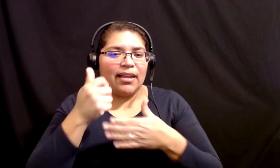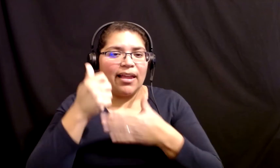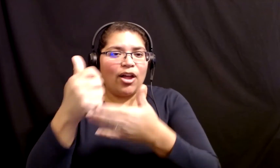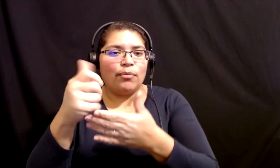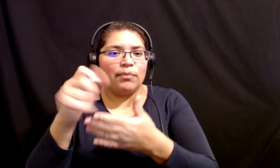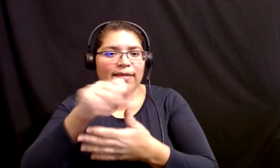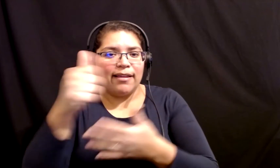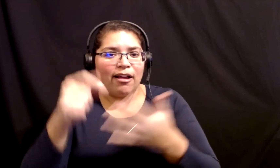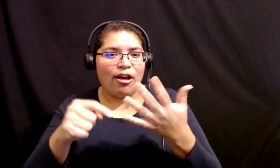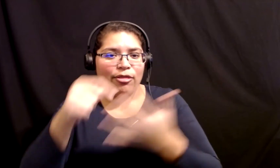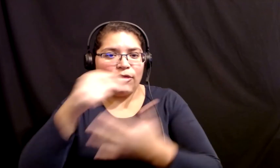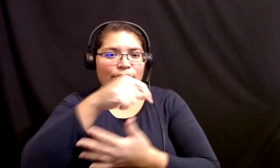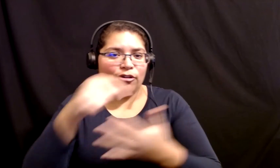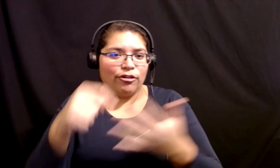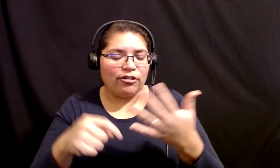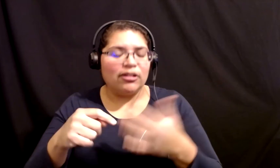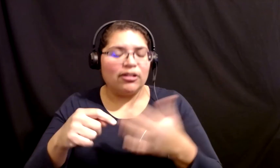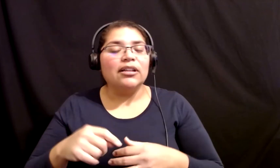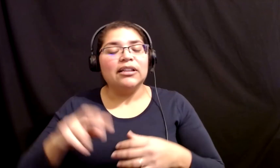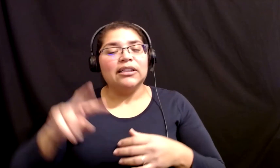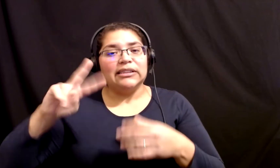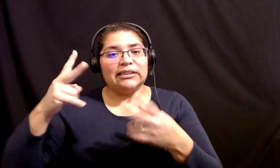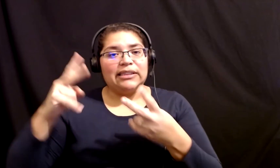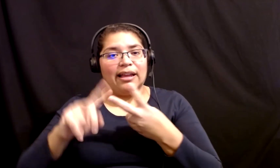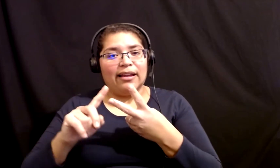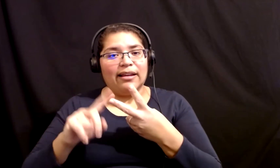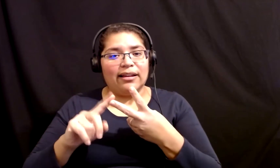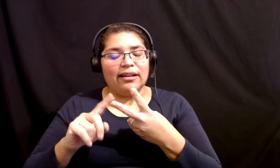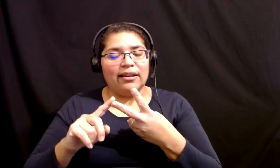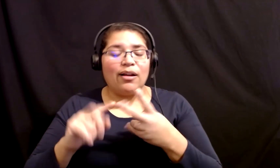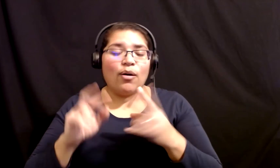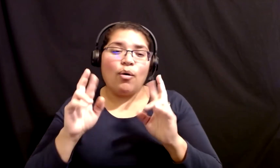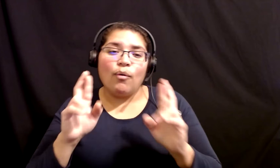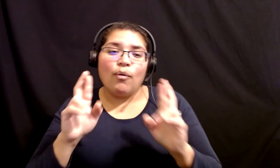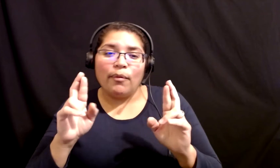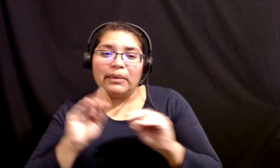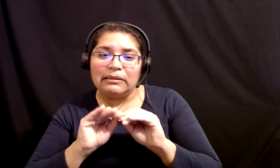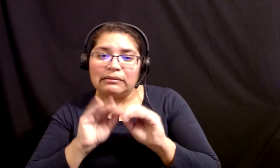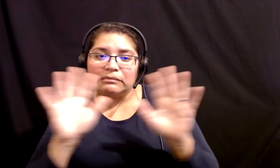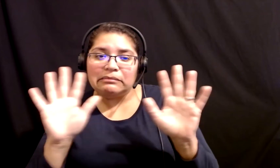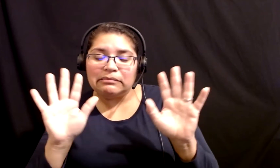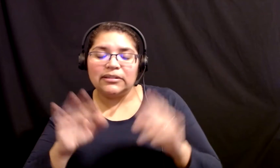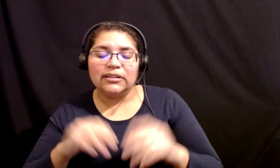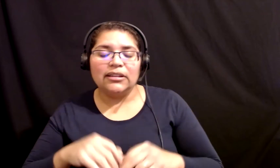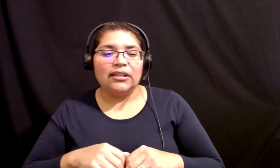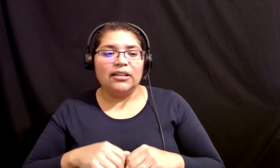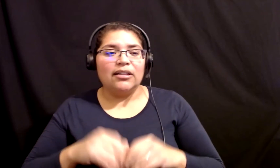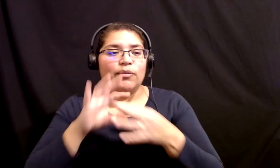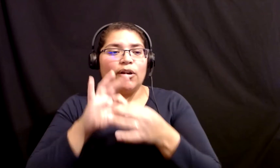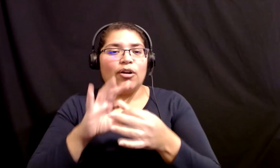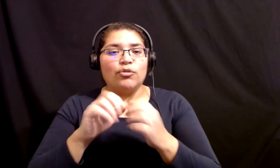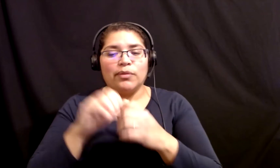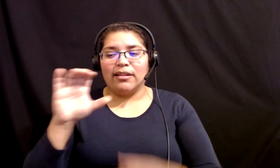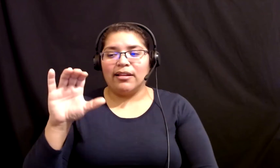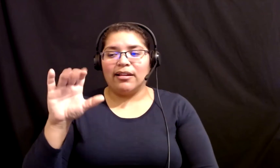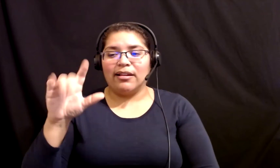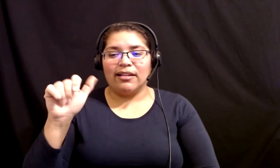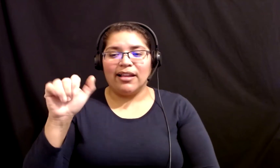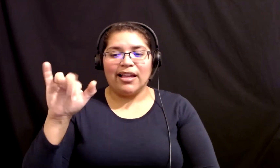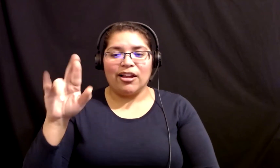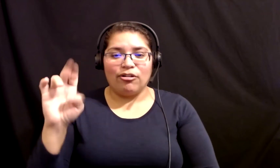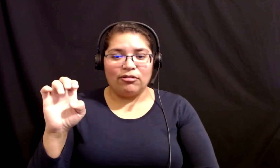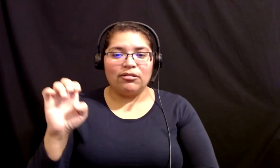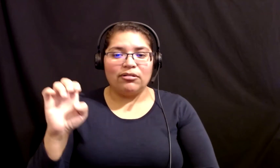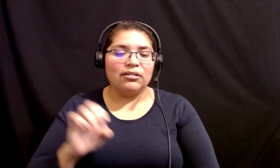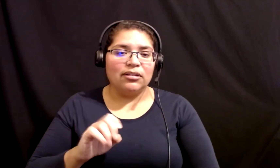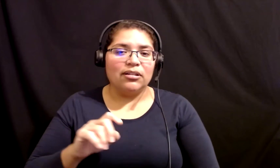items. The second point I was hoping to make was in response to Claire's